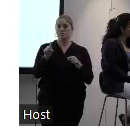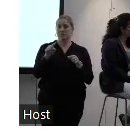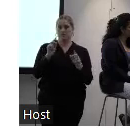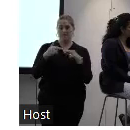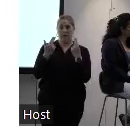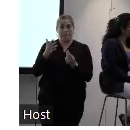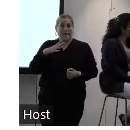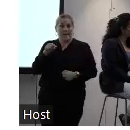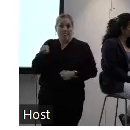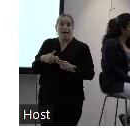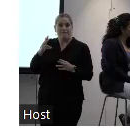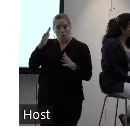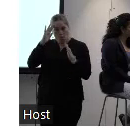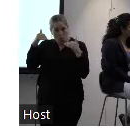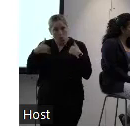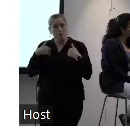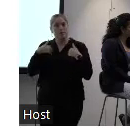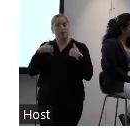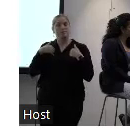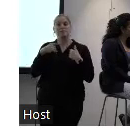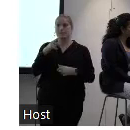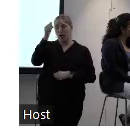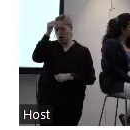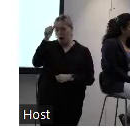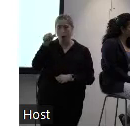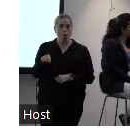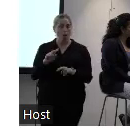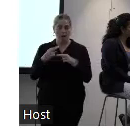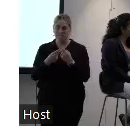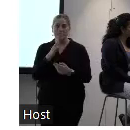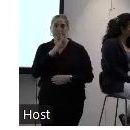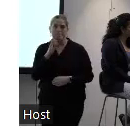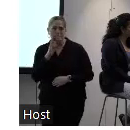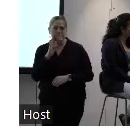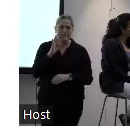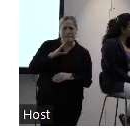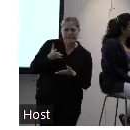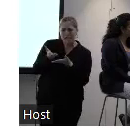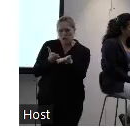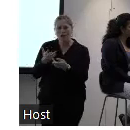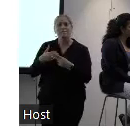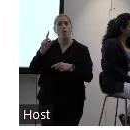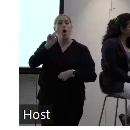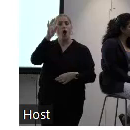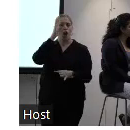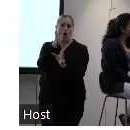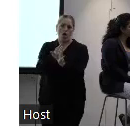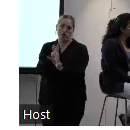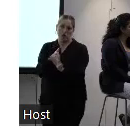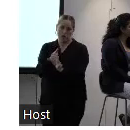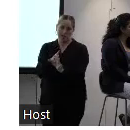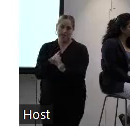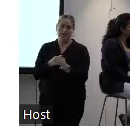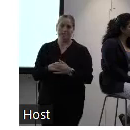access to psychology. Then when we asked families, what services do you want but can't access, the most